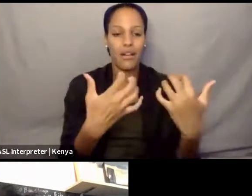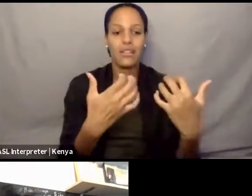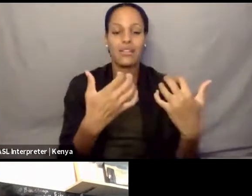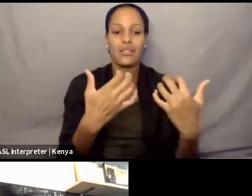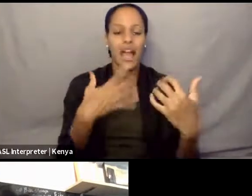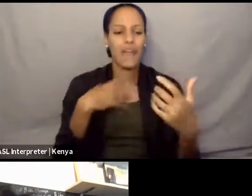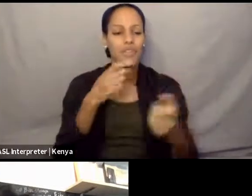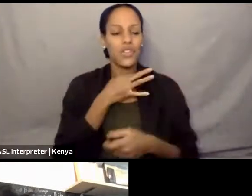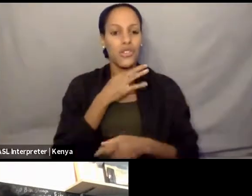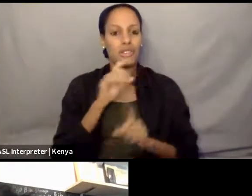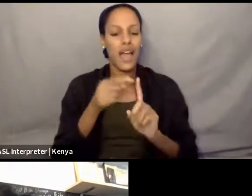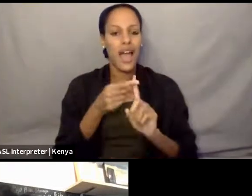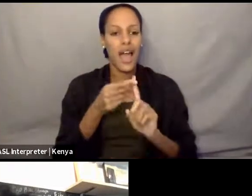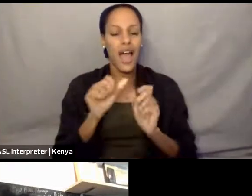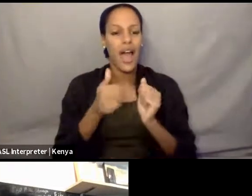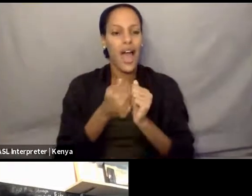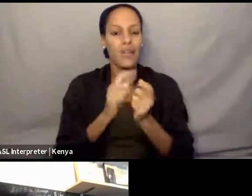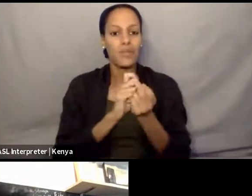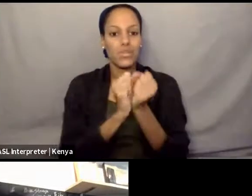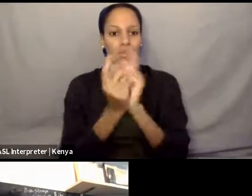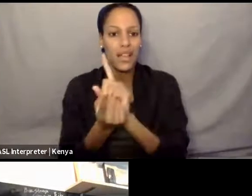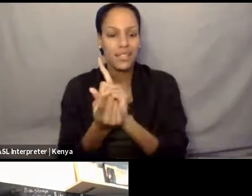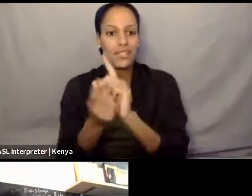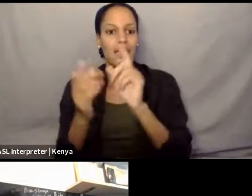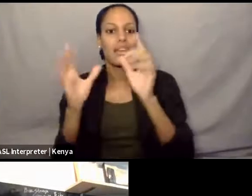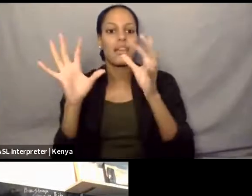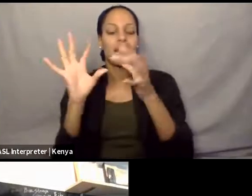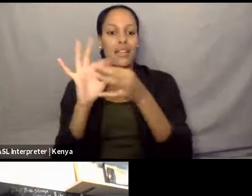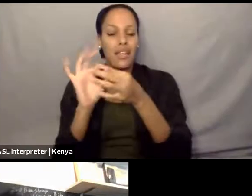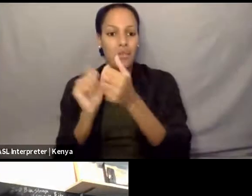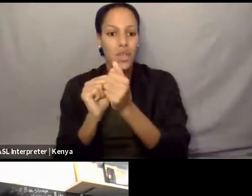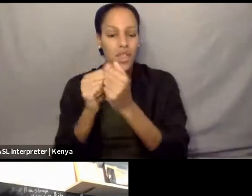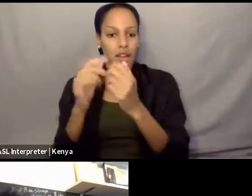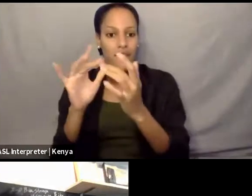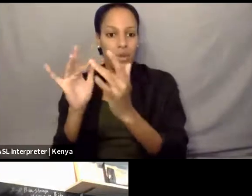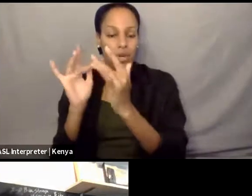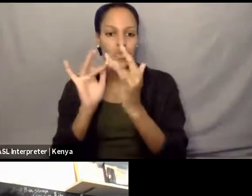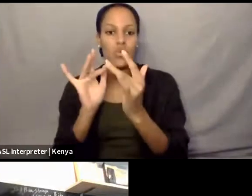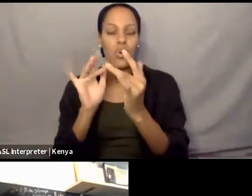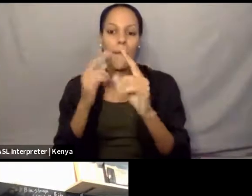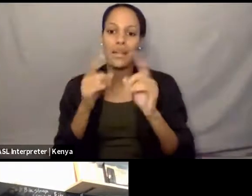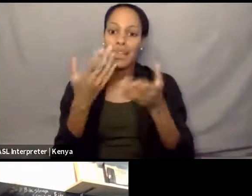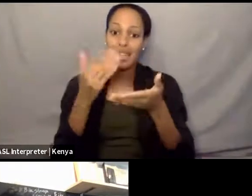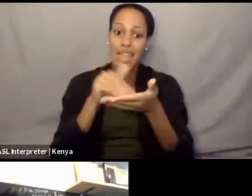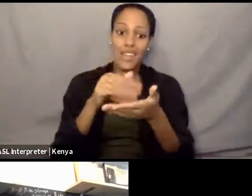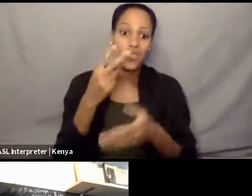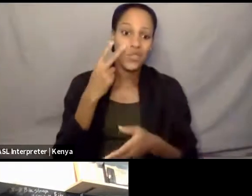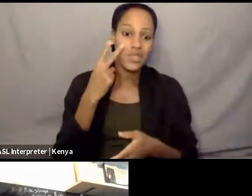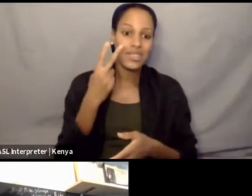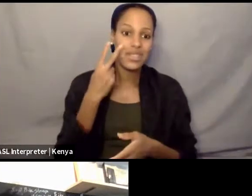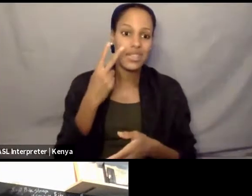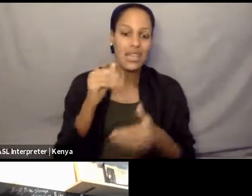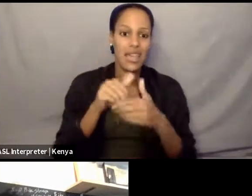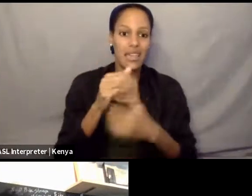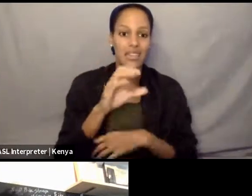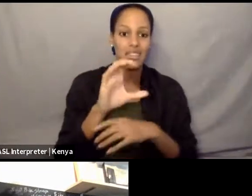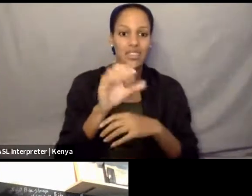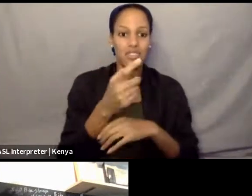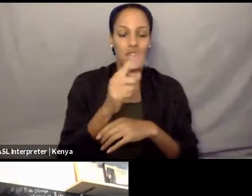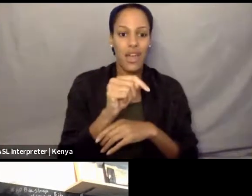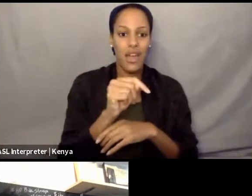this virtual forum. But again, as the commenter noted, it clearly comes through.